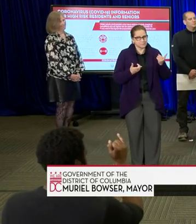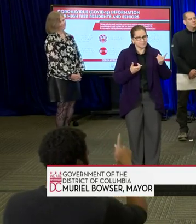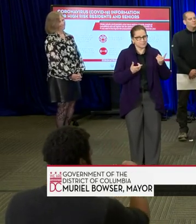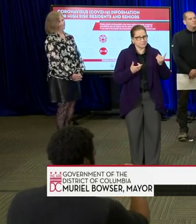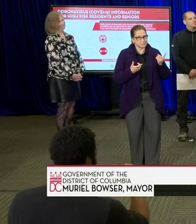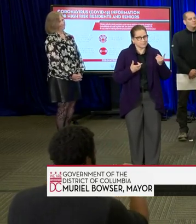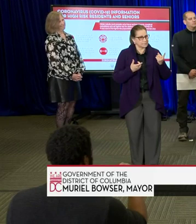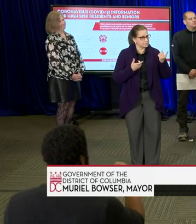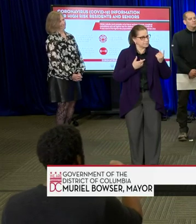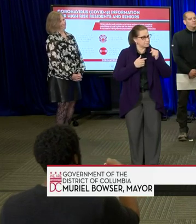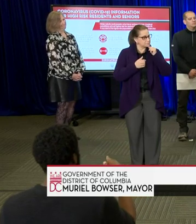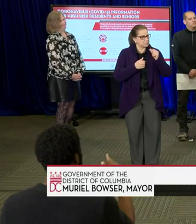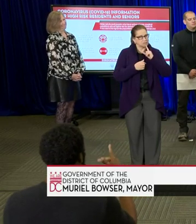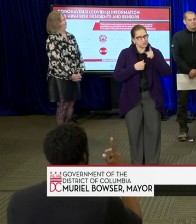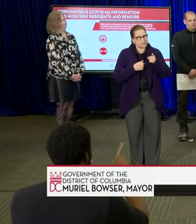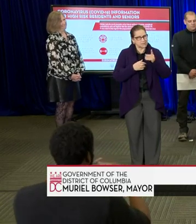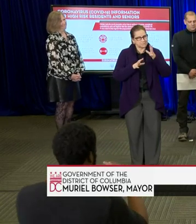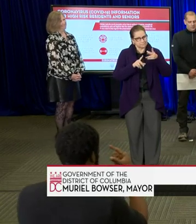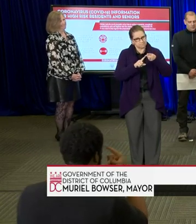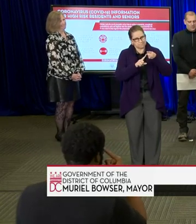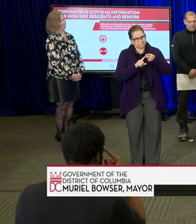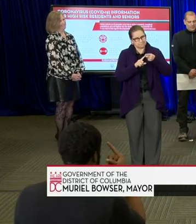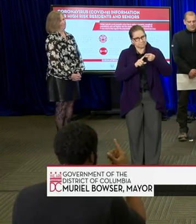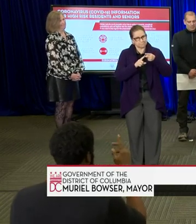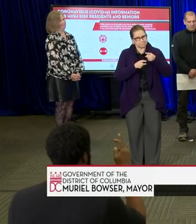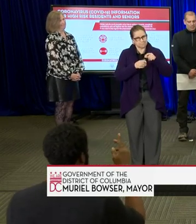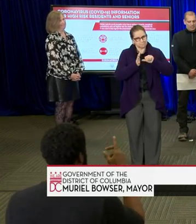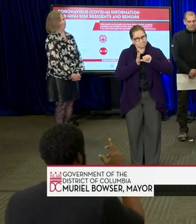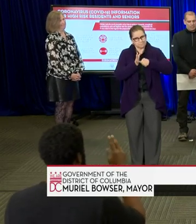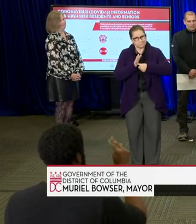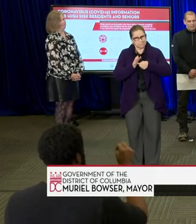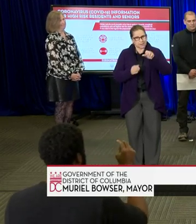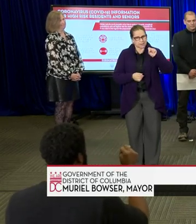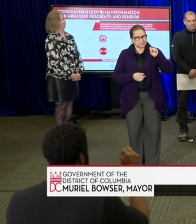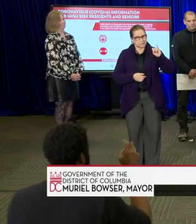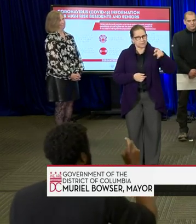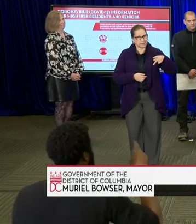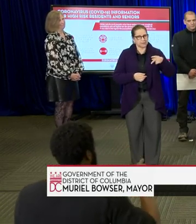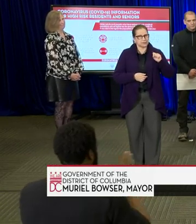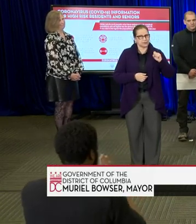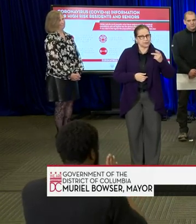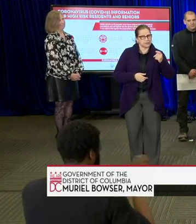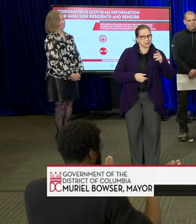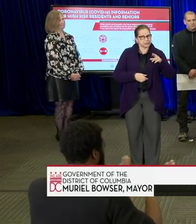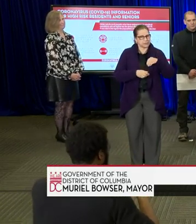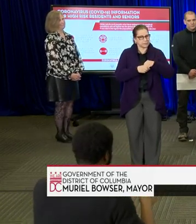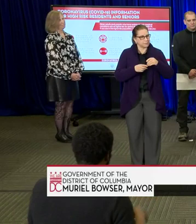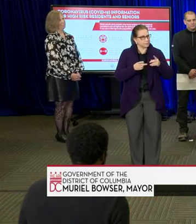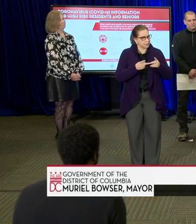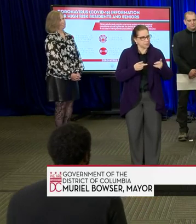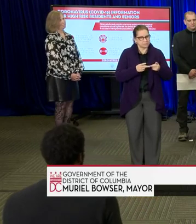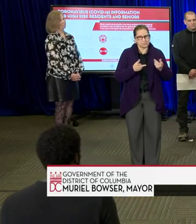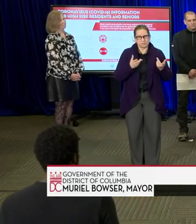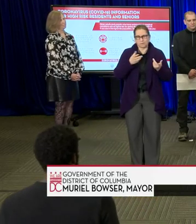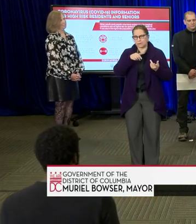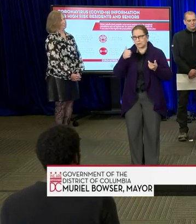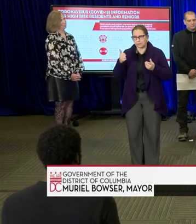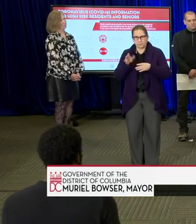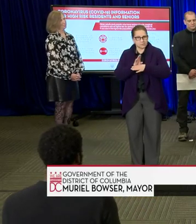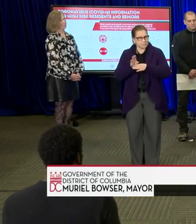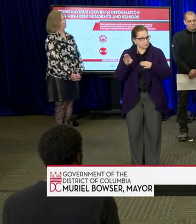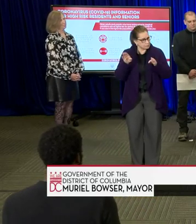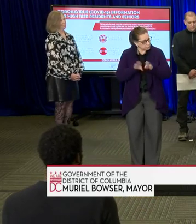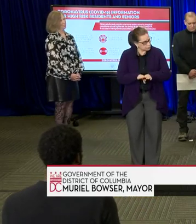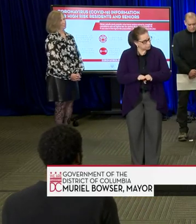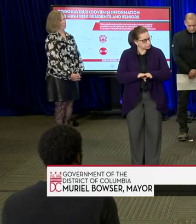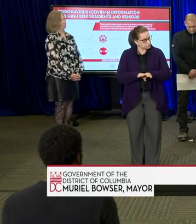are you? When do you think you might order non-essential businesses to close? Are you at that point yet? We are